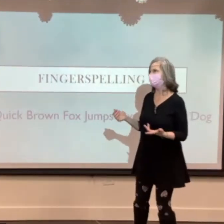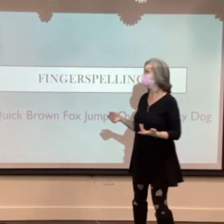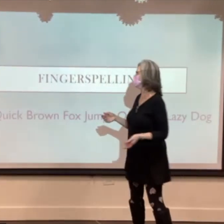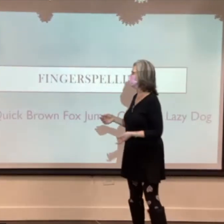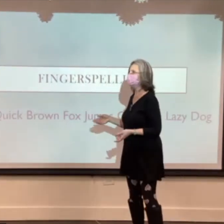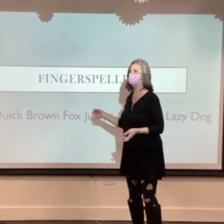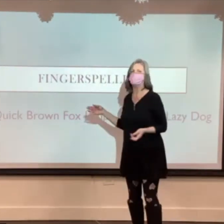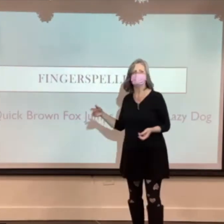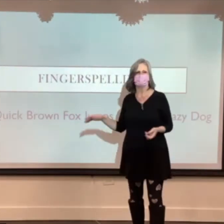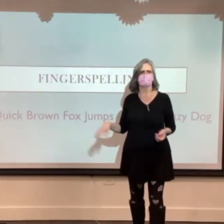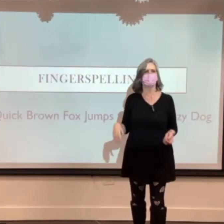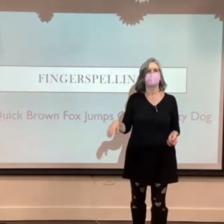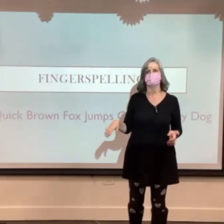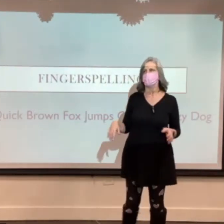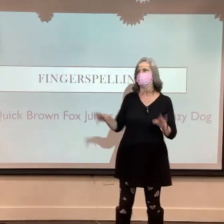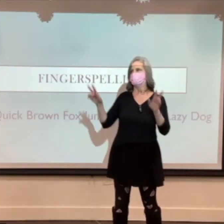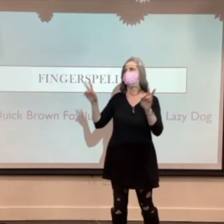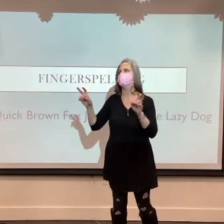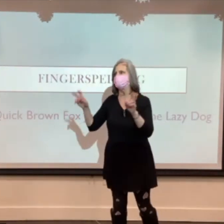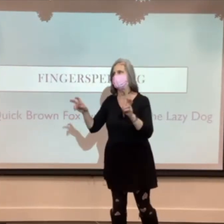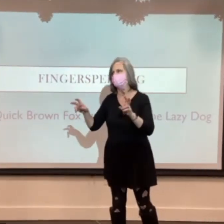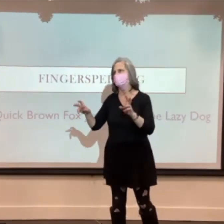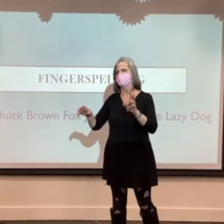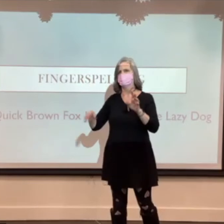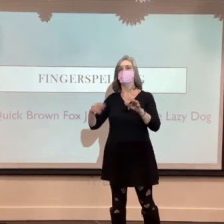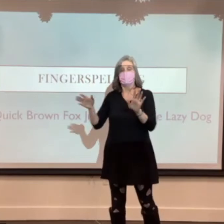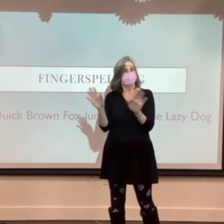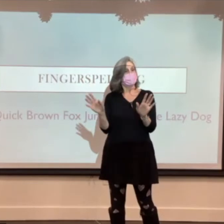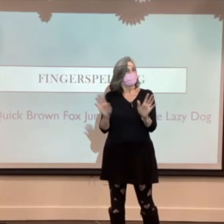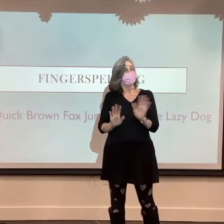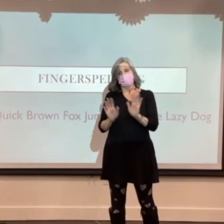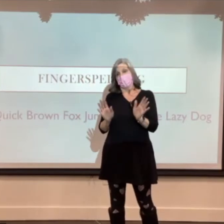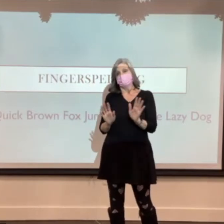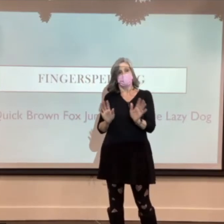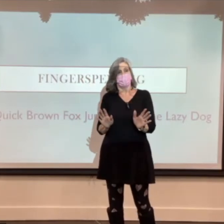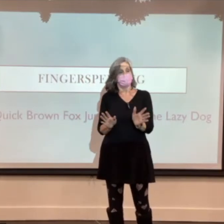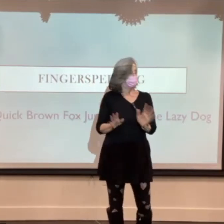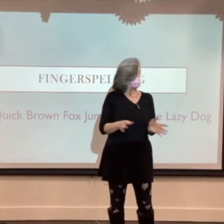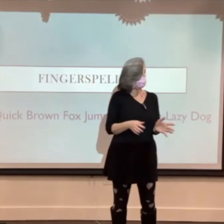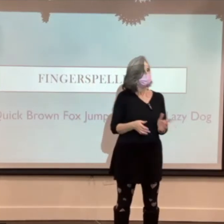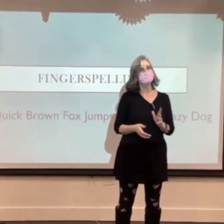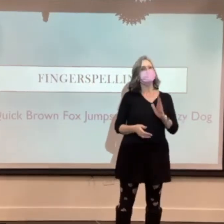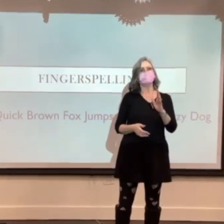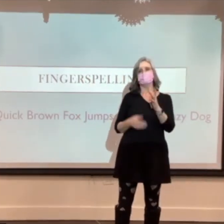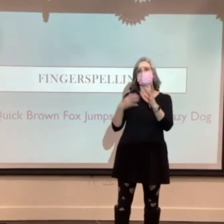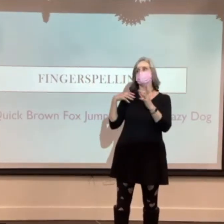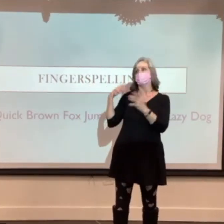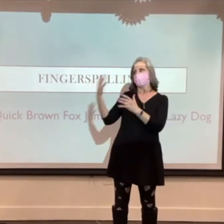probably a couple of years ago. They didn't believe me, so they actually had to like prove me to be. And I was like, you know what? I'm actually okay with that because instead of just